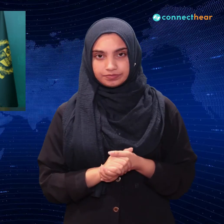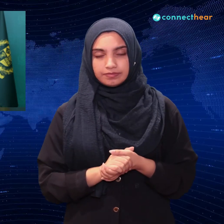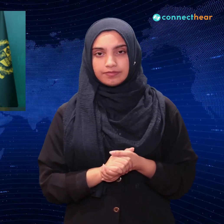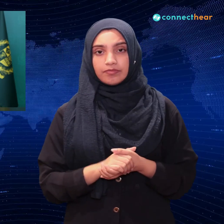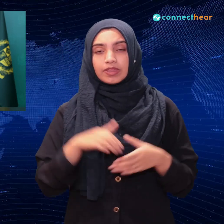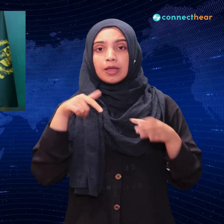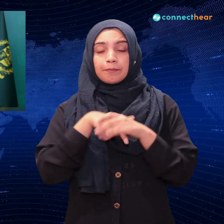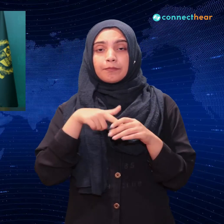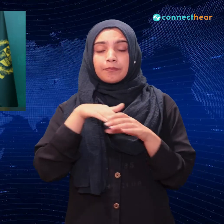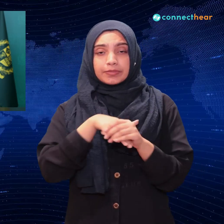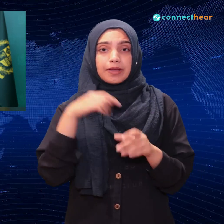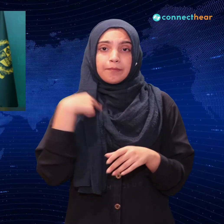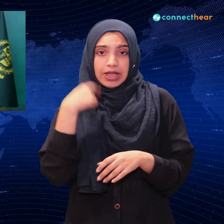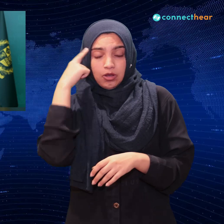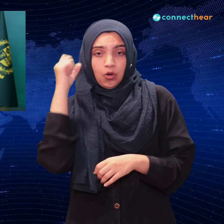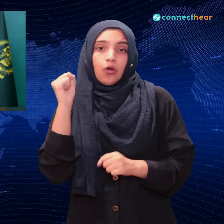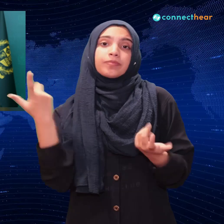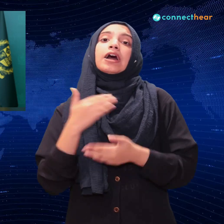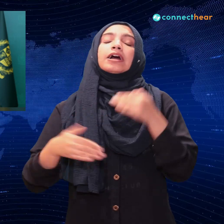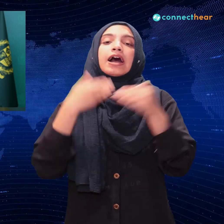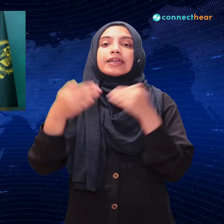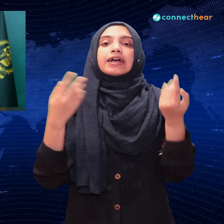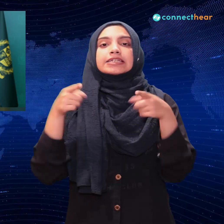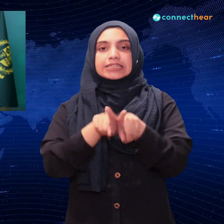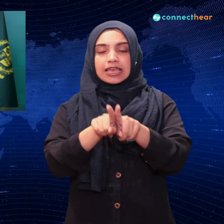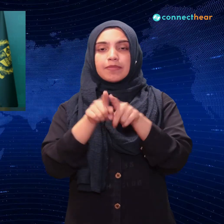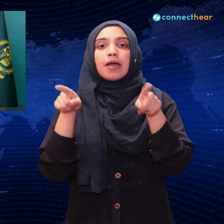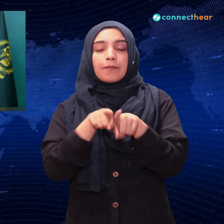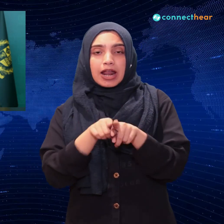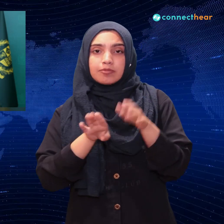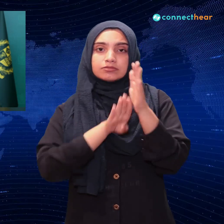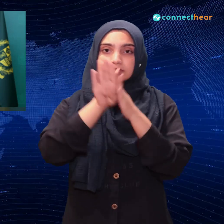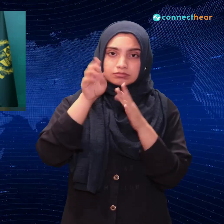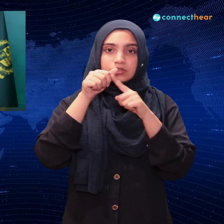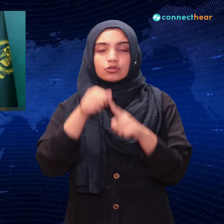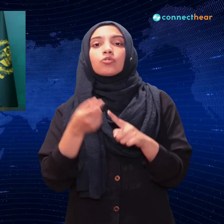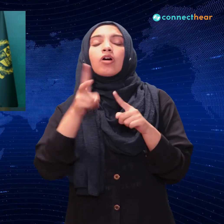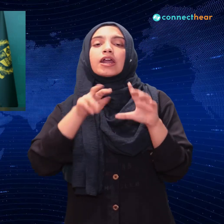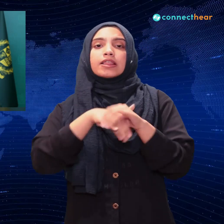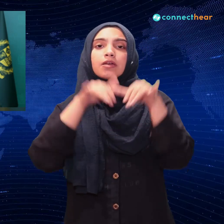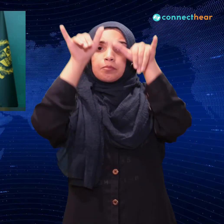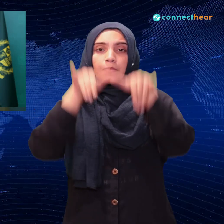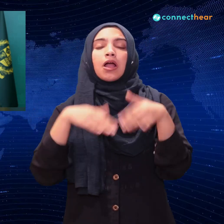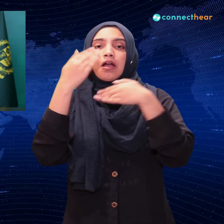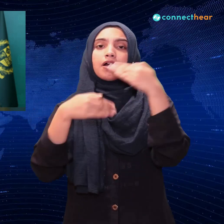2025 to review and accelerate implementation of sustainable development